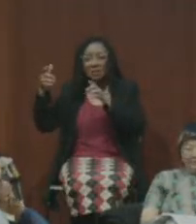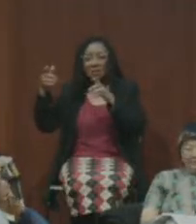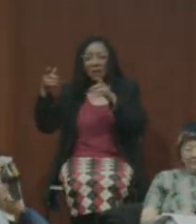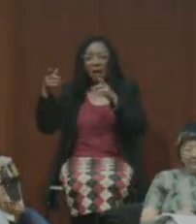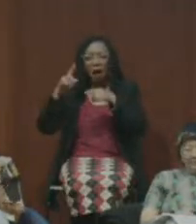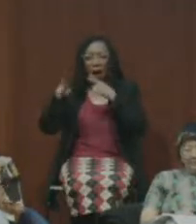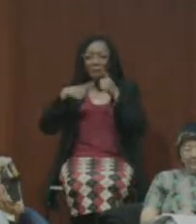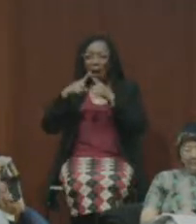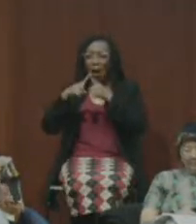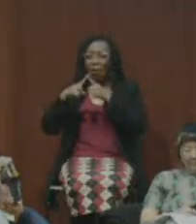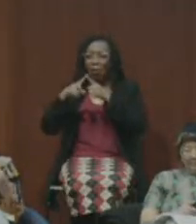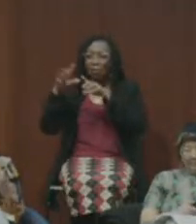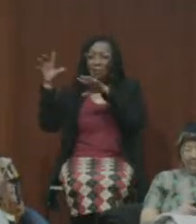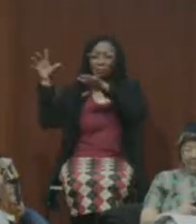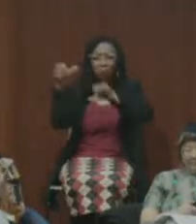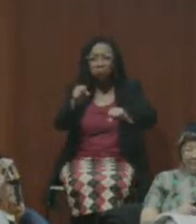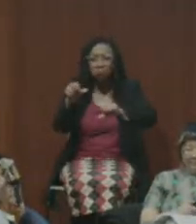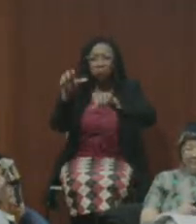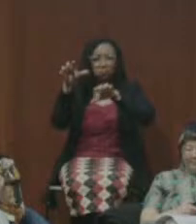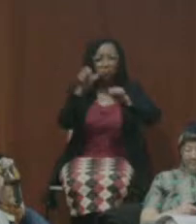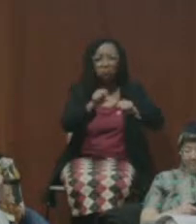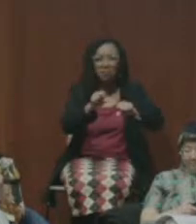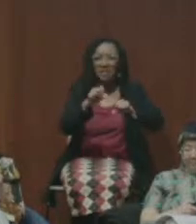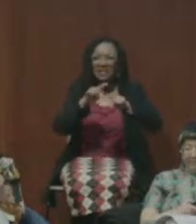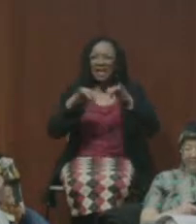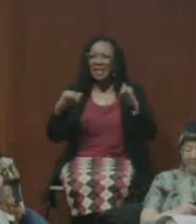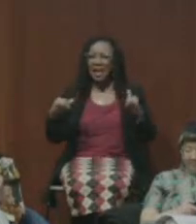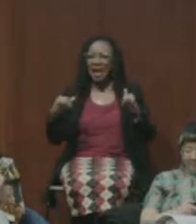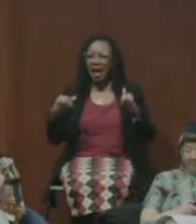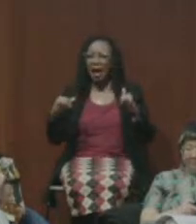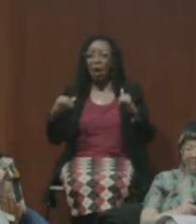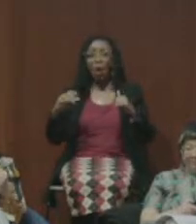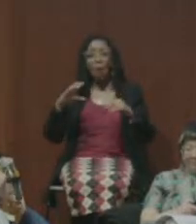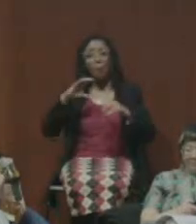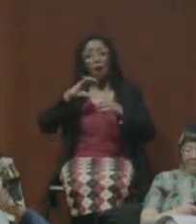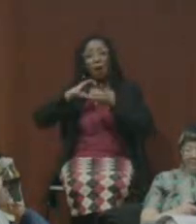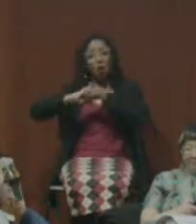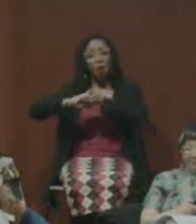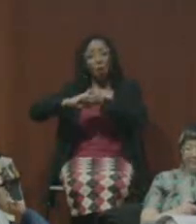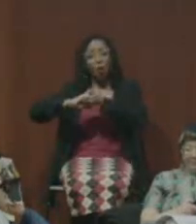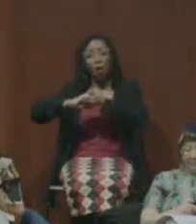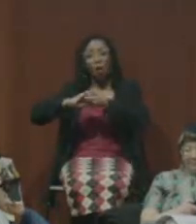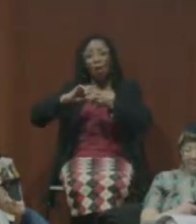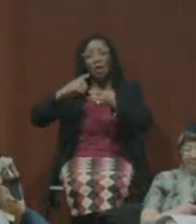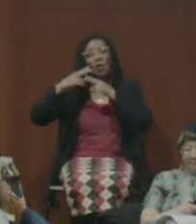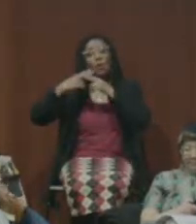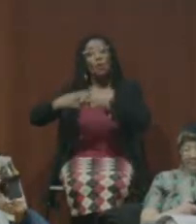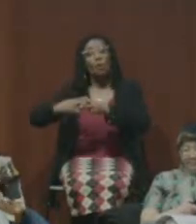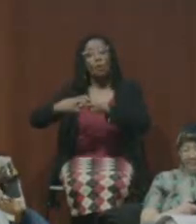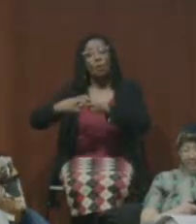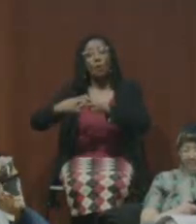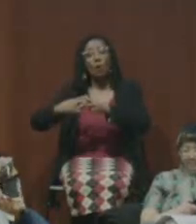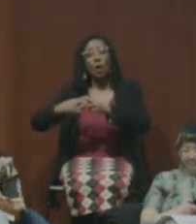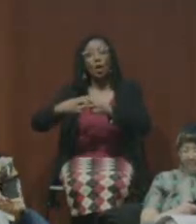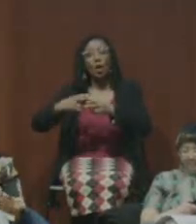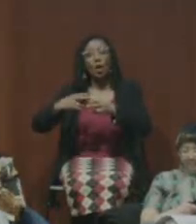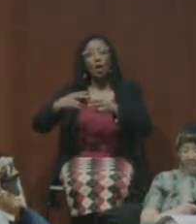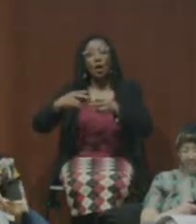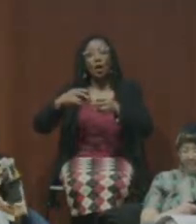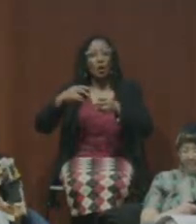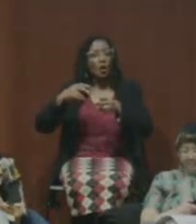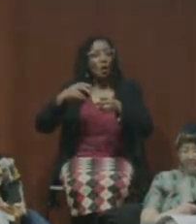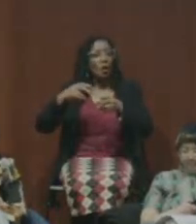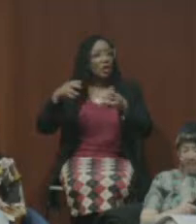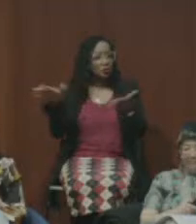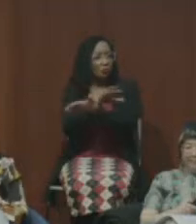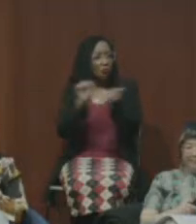colonialism is actually doing something that my colleague Uruba Uthman called the weaponization of